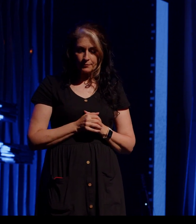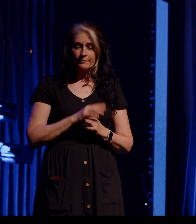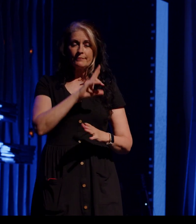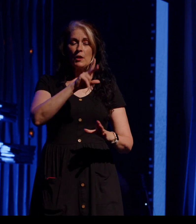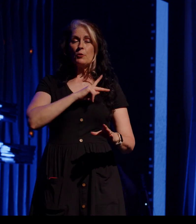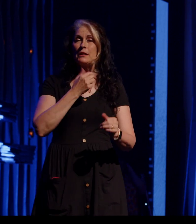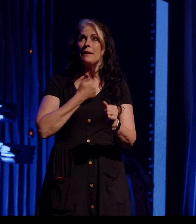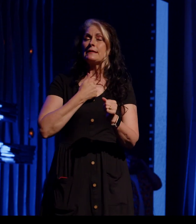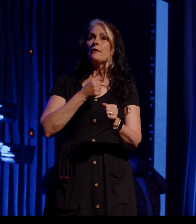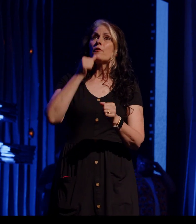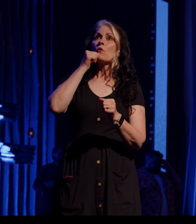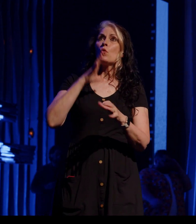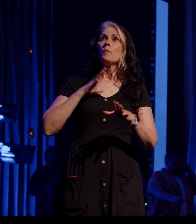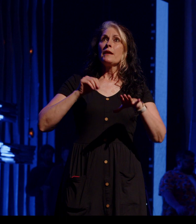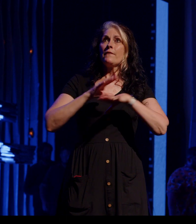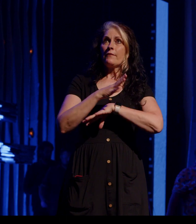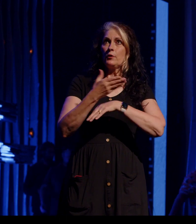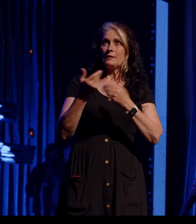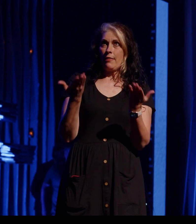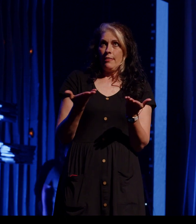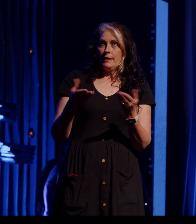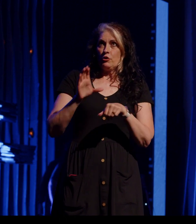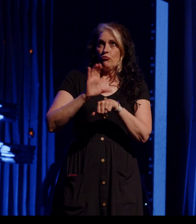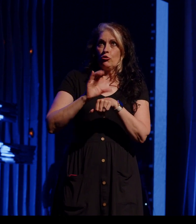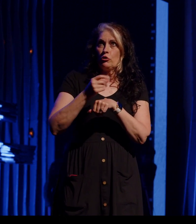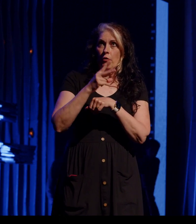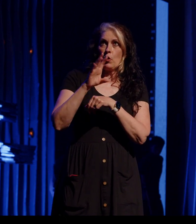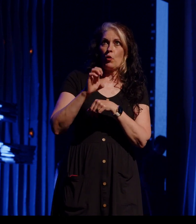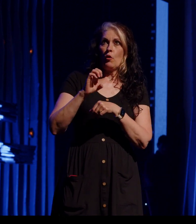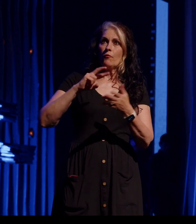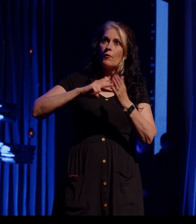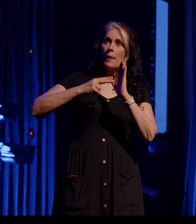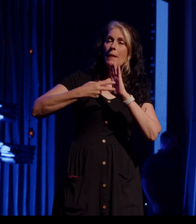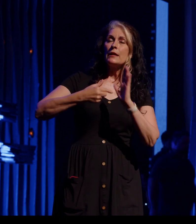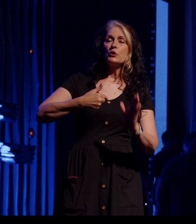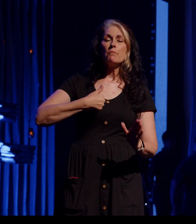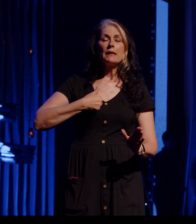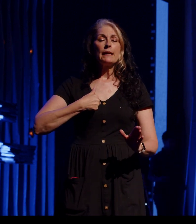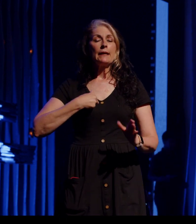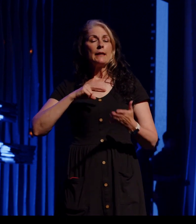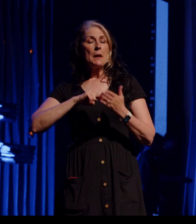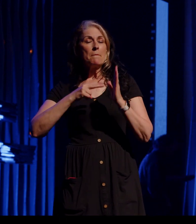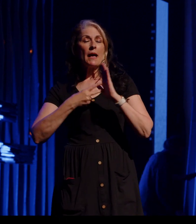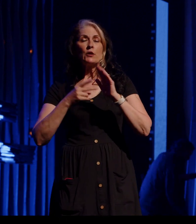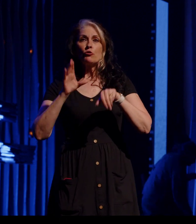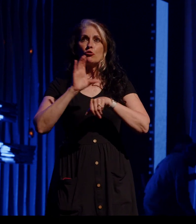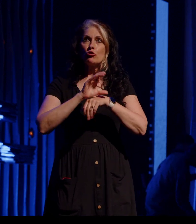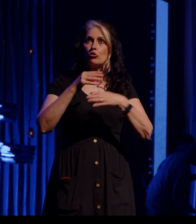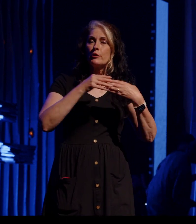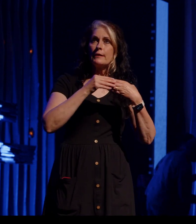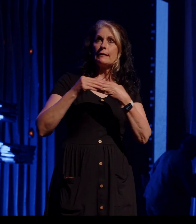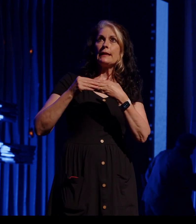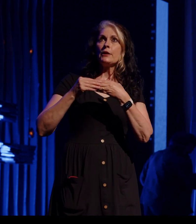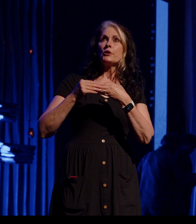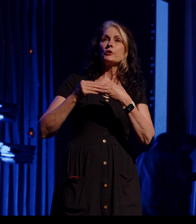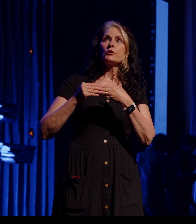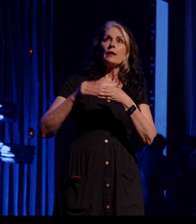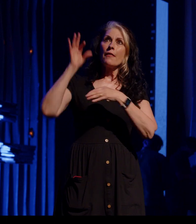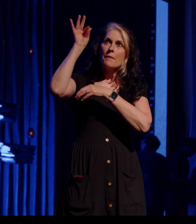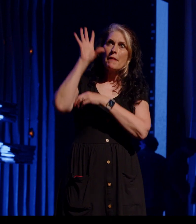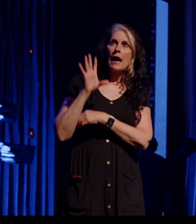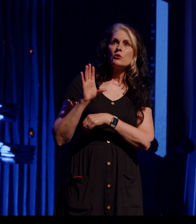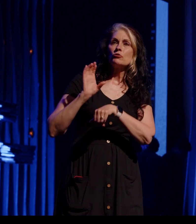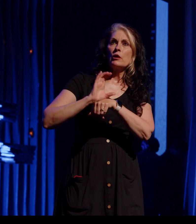personally, God, for the women of influence here at the Grove, for what they've meant to me and what they've meant to this church and the leaders of the church and the pastors of this